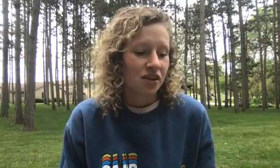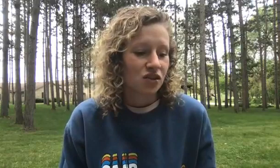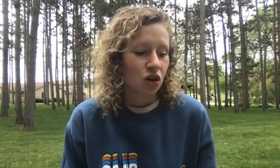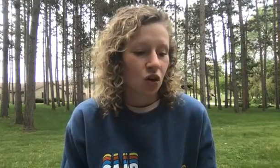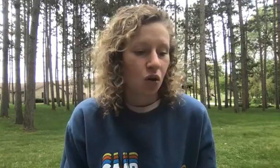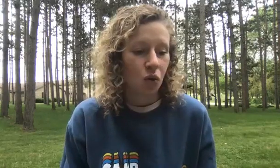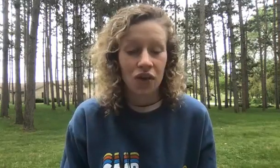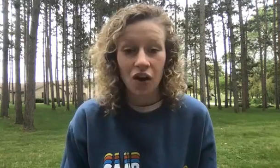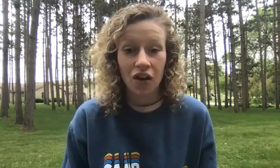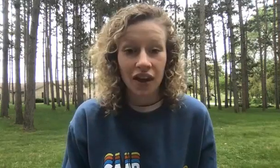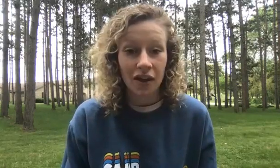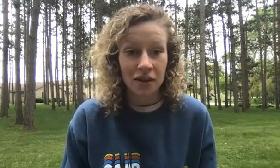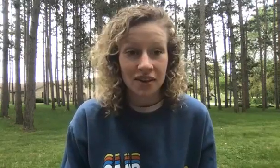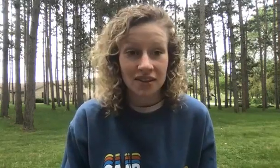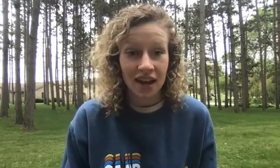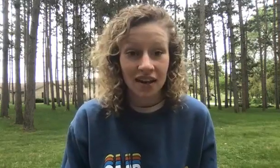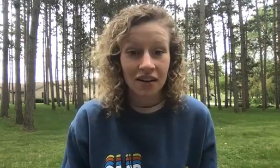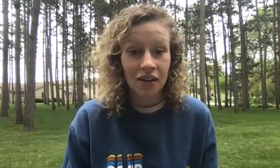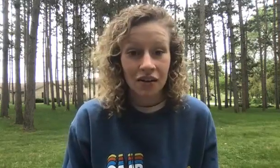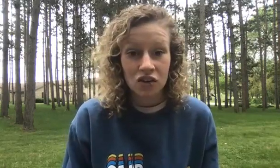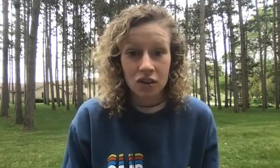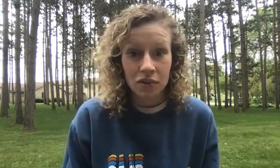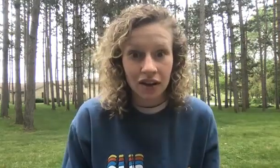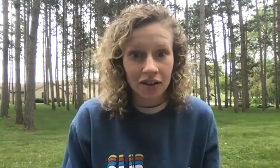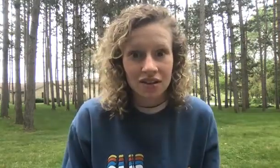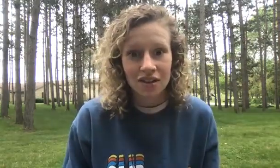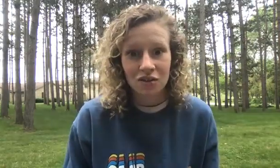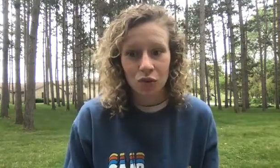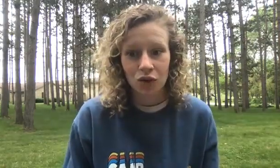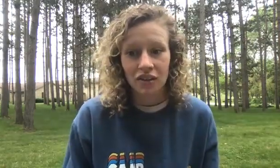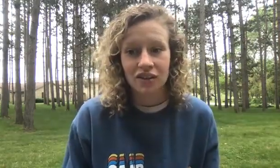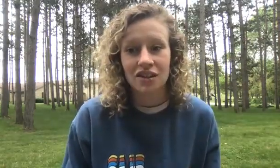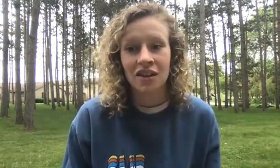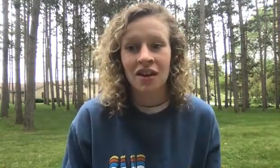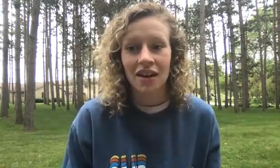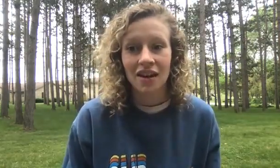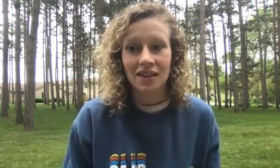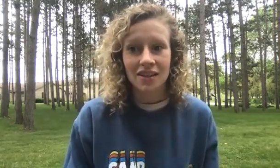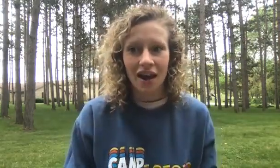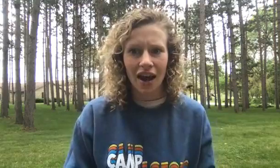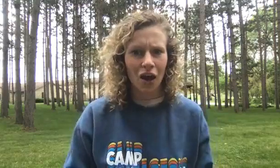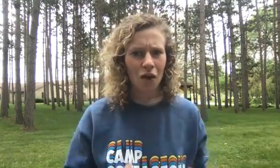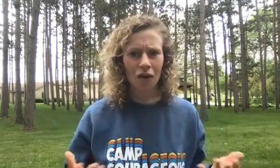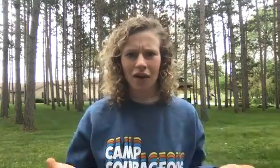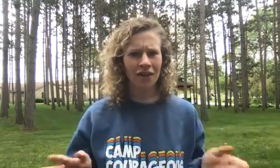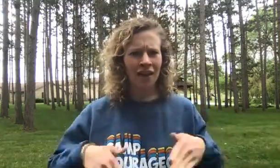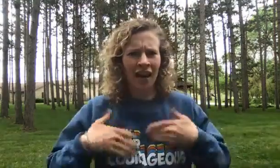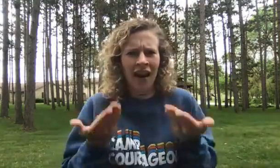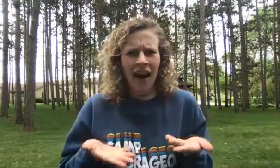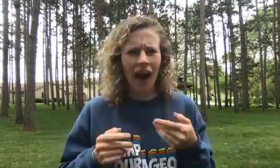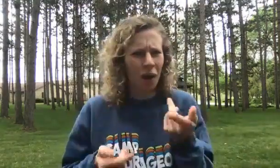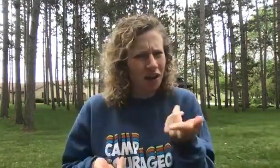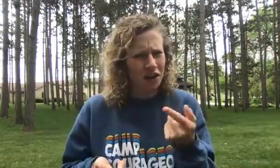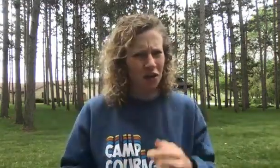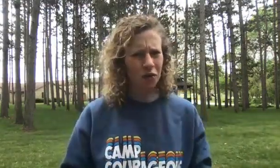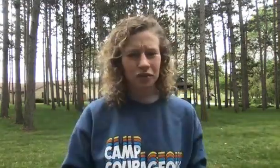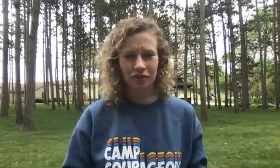So with all that being said, there's something else that's important. is how are you?